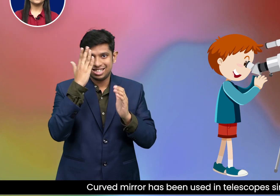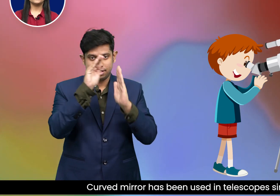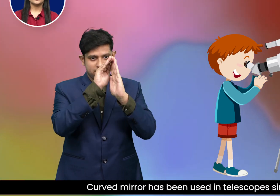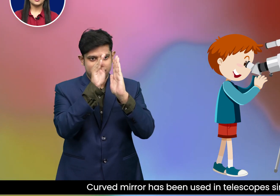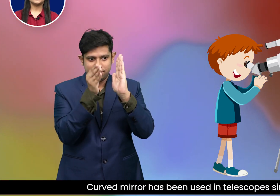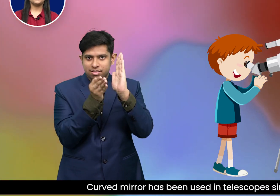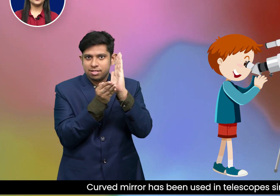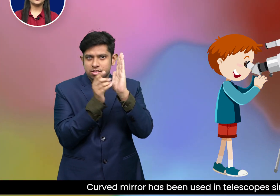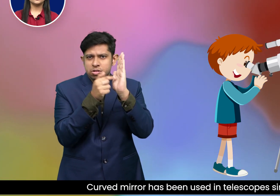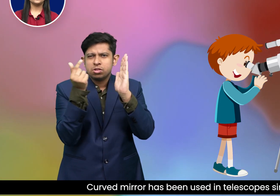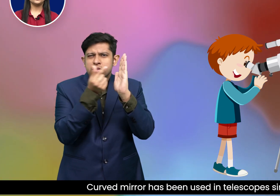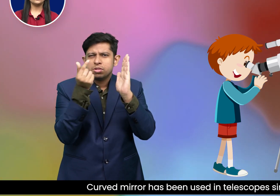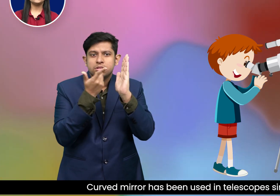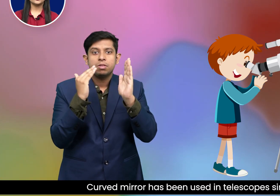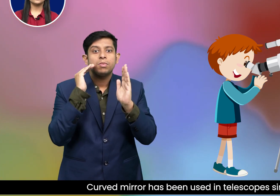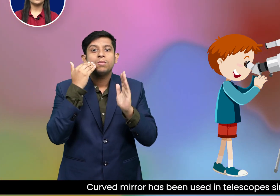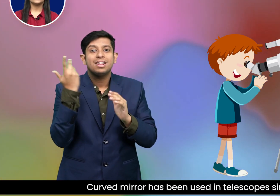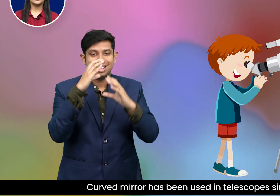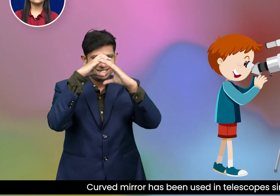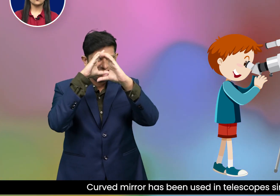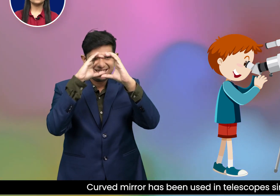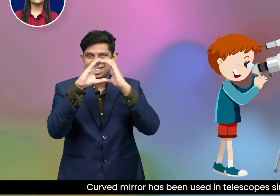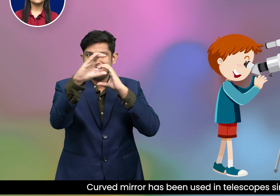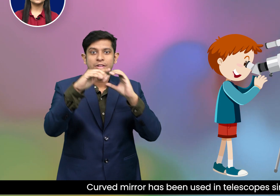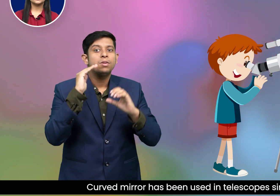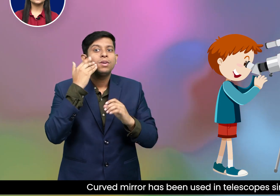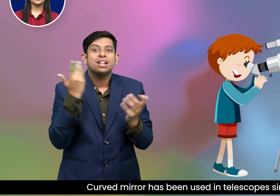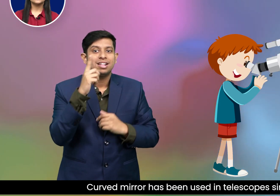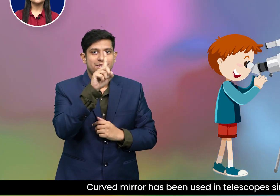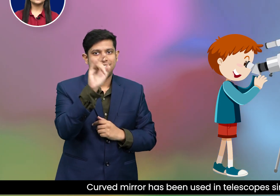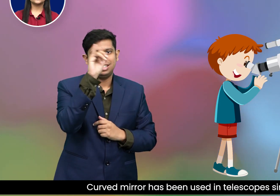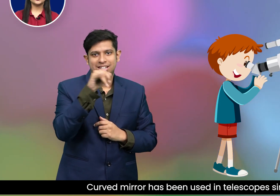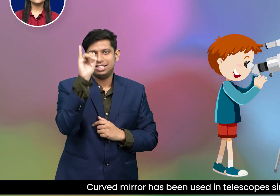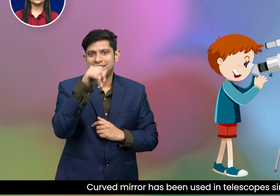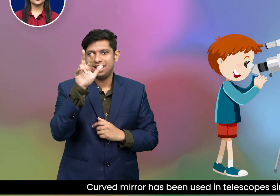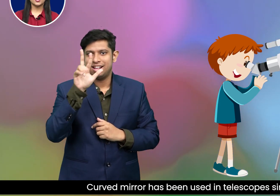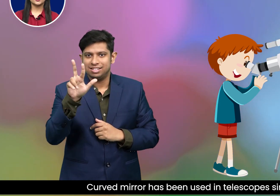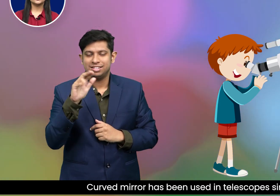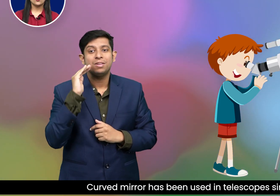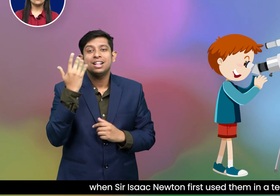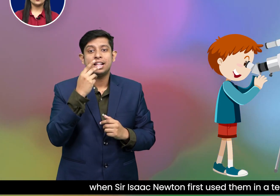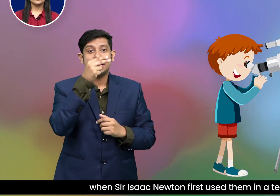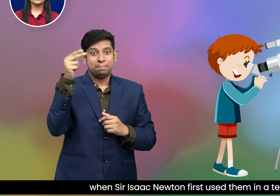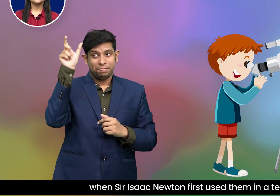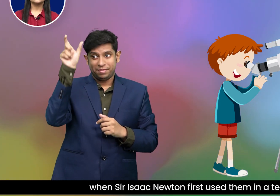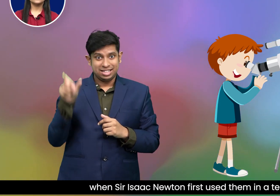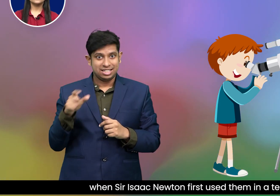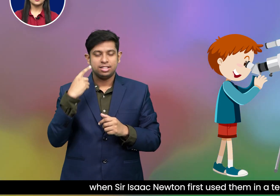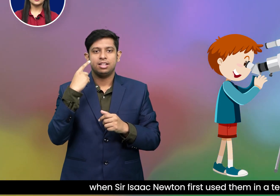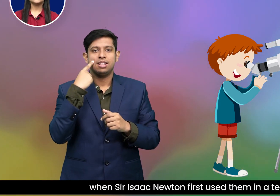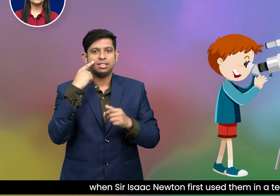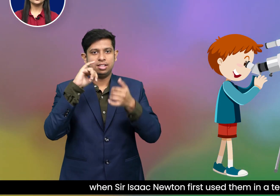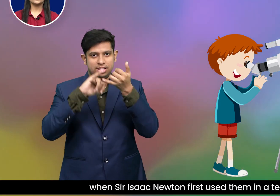Curved mirror has been used in telescopes since 1668 when